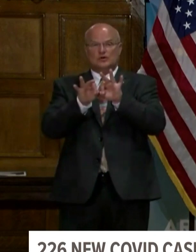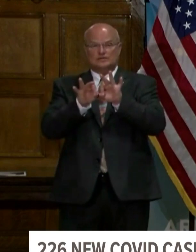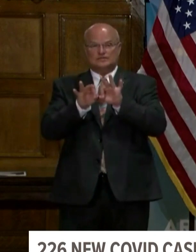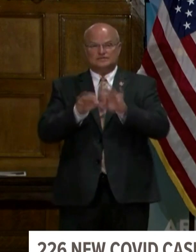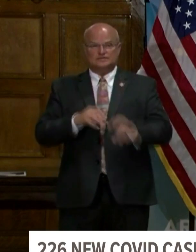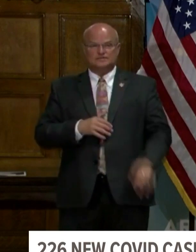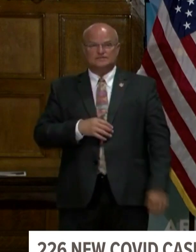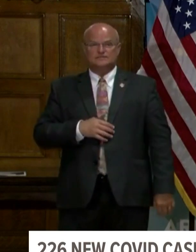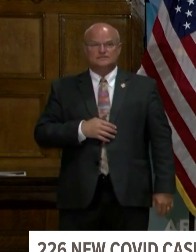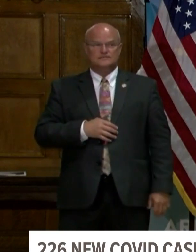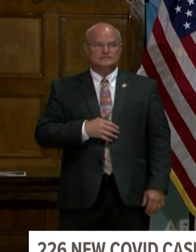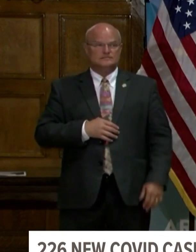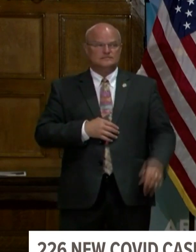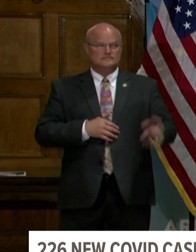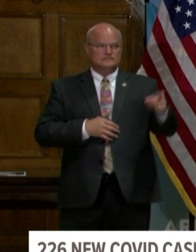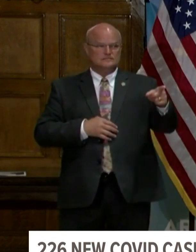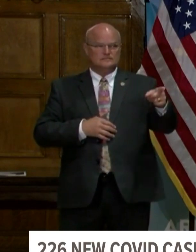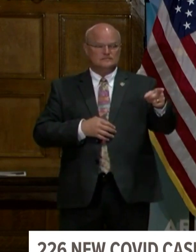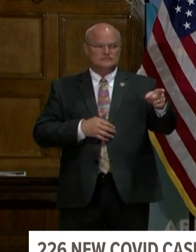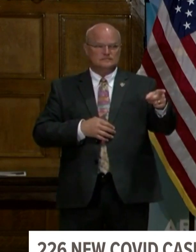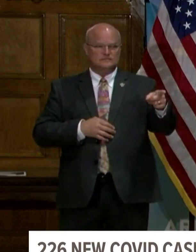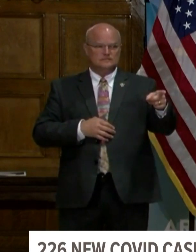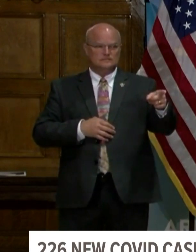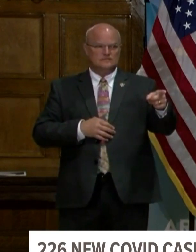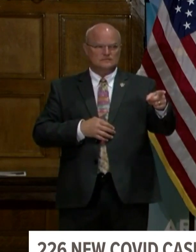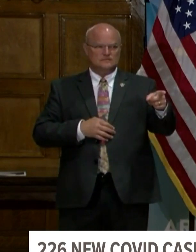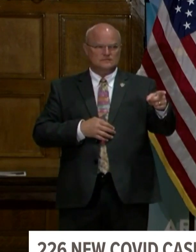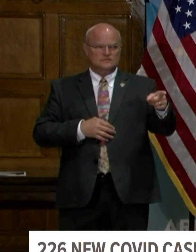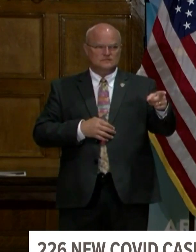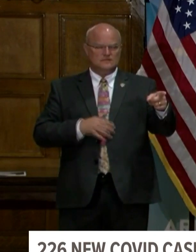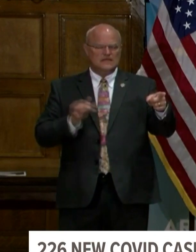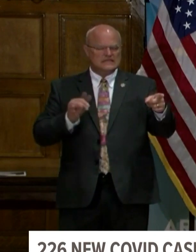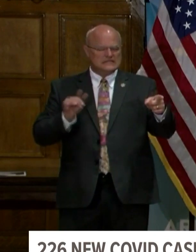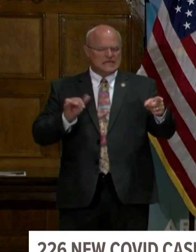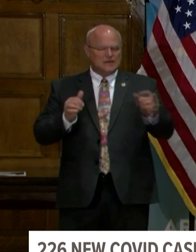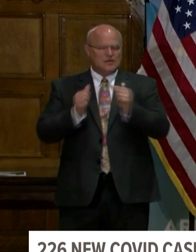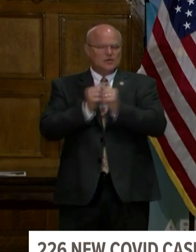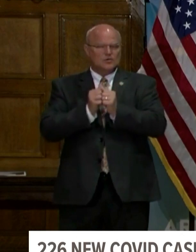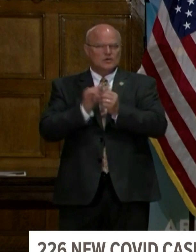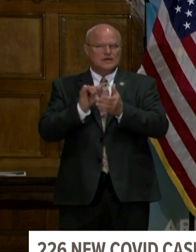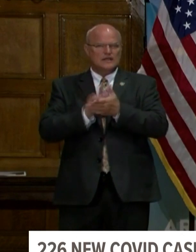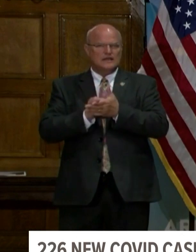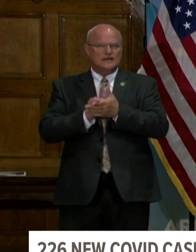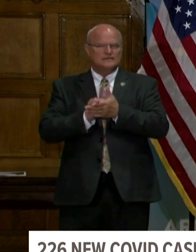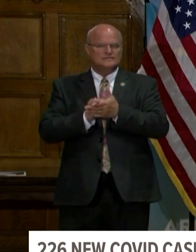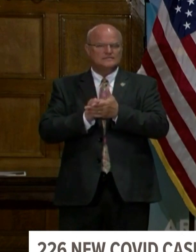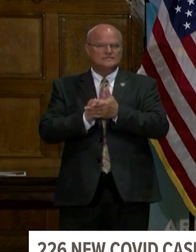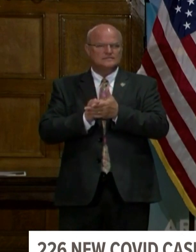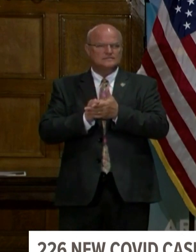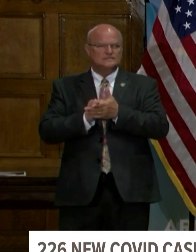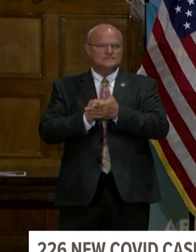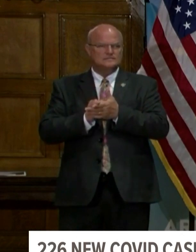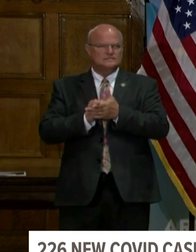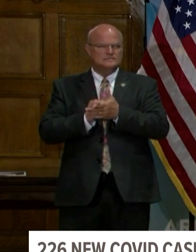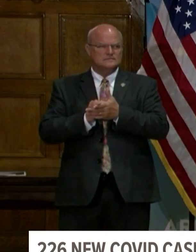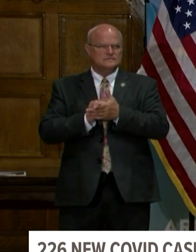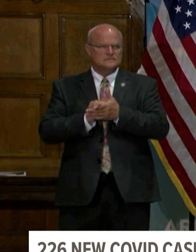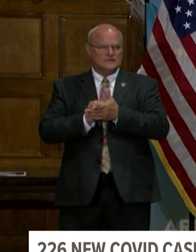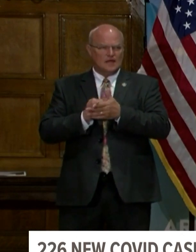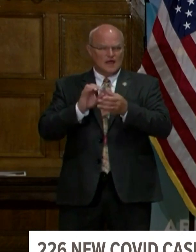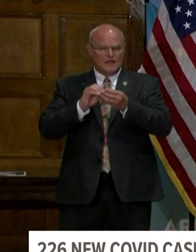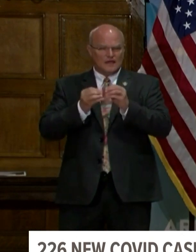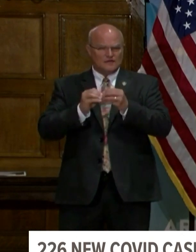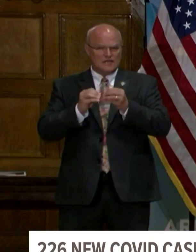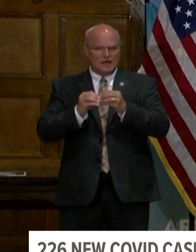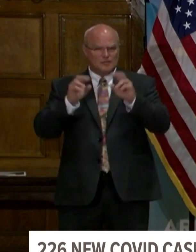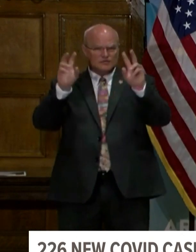that. Just for the kind of a similar line with the example you gave, just to put those numbers